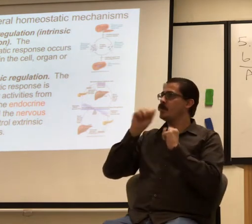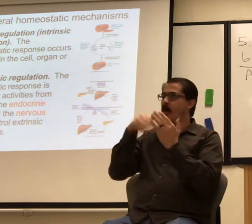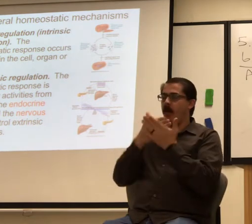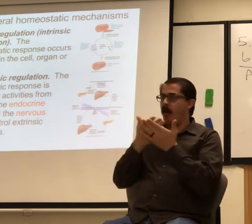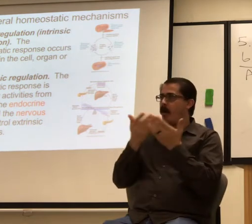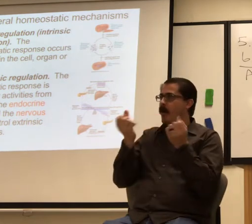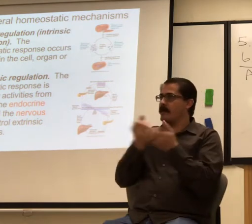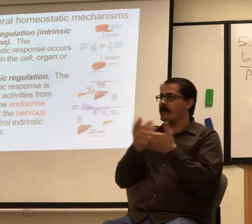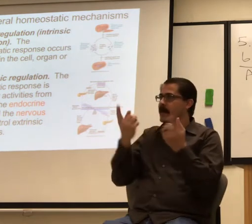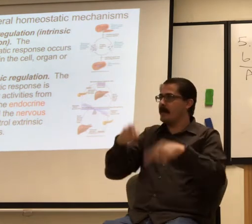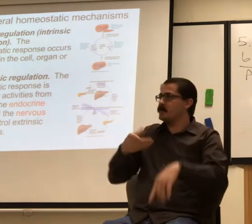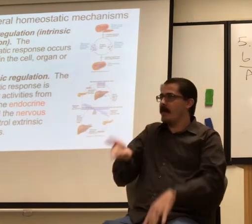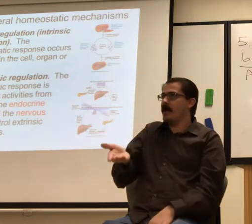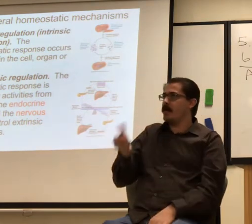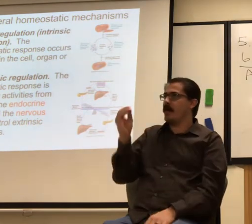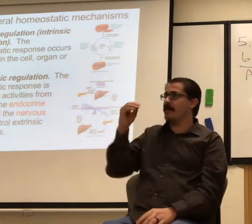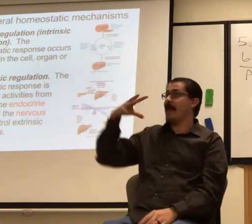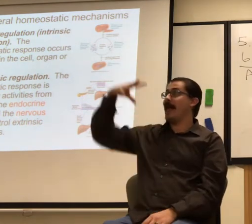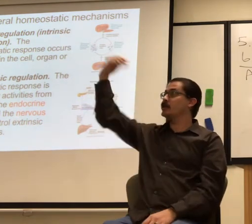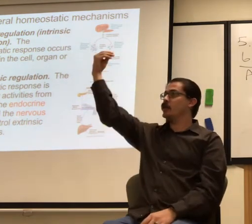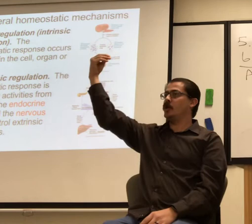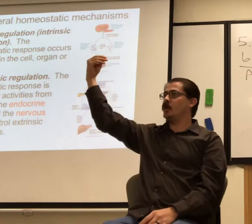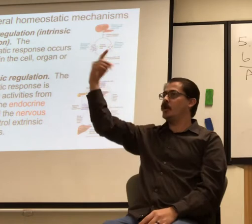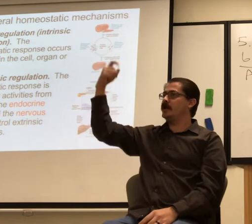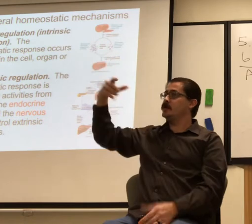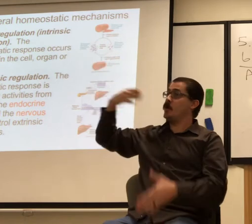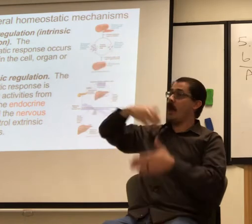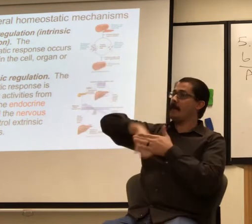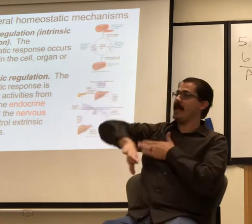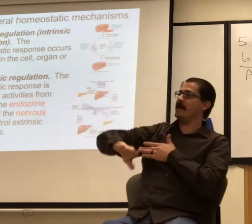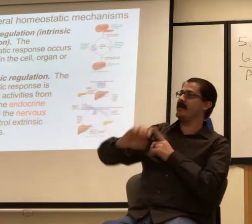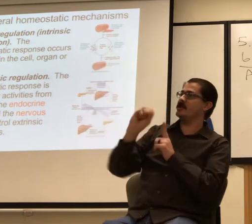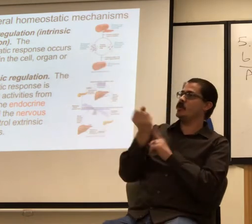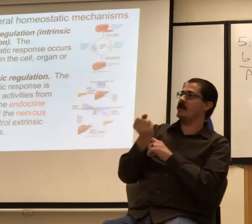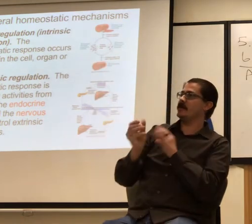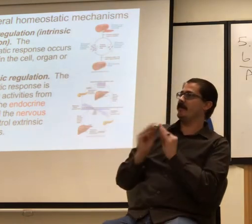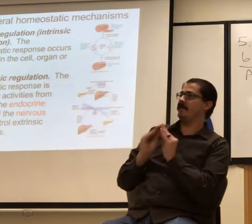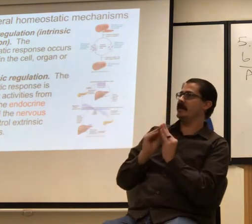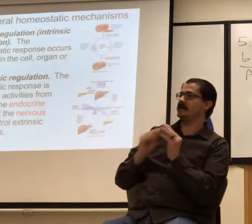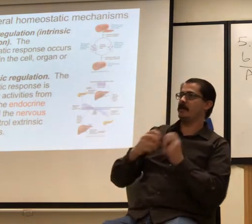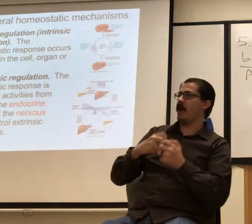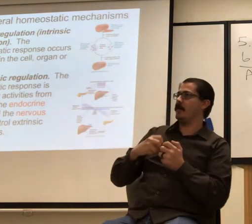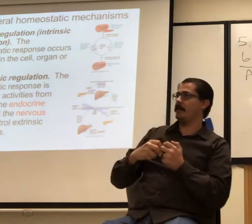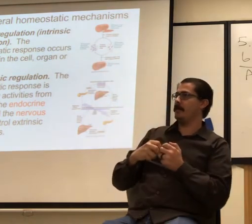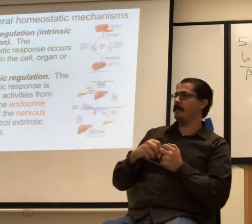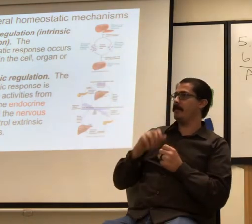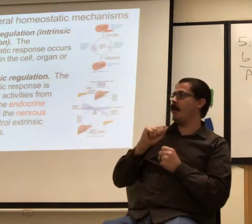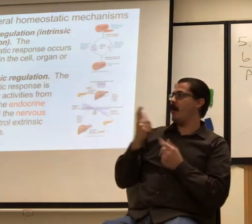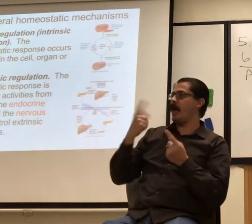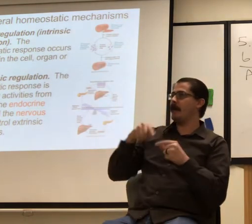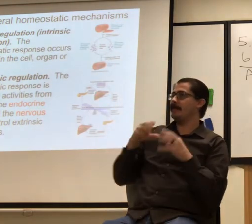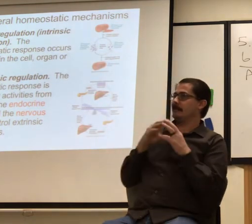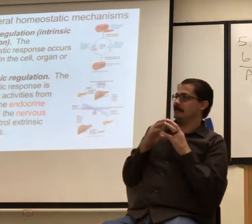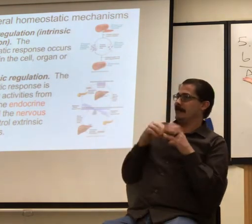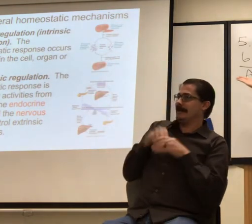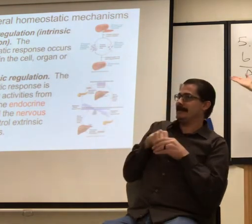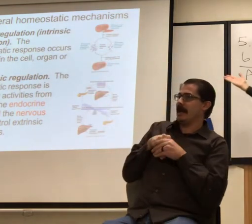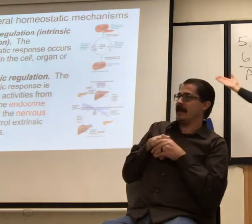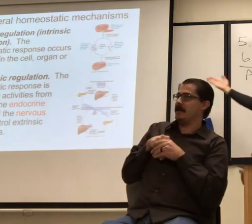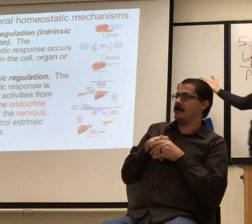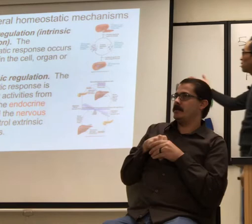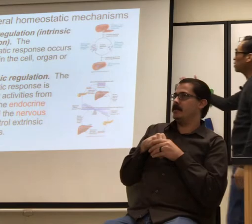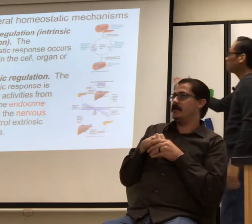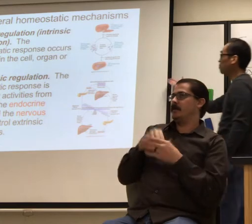there. There's nothing external that has to come into the situation to fix the problem. So I put a picture of